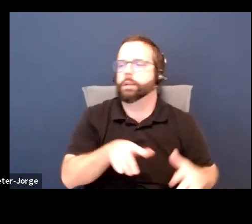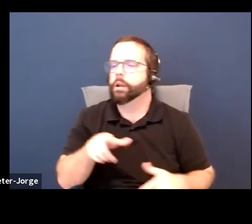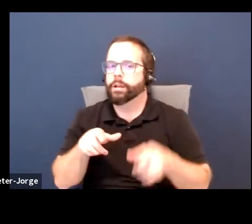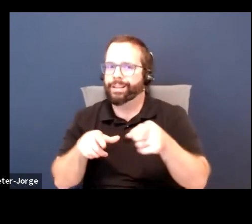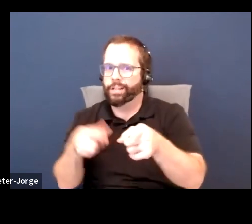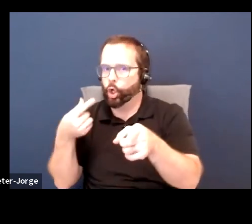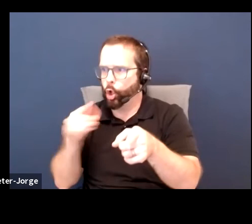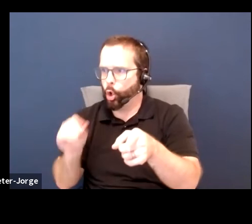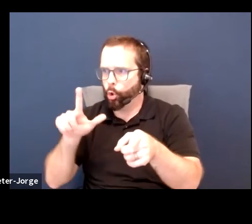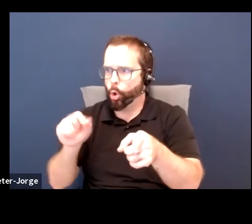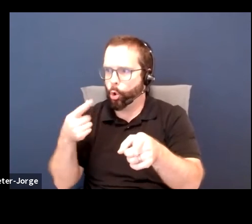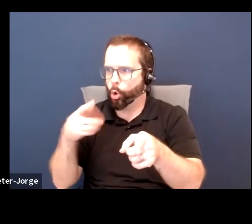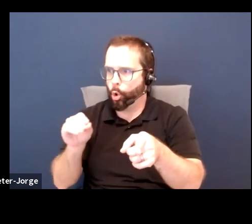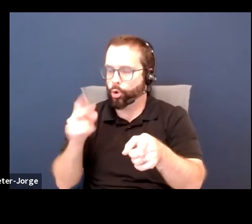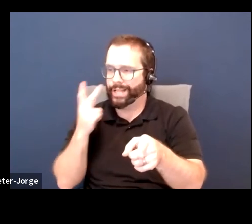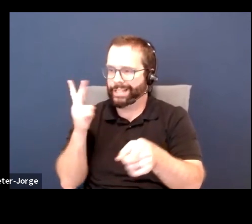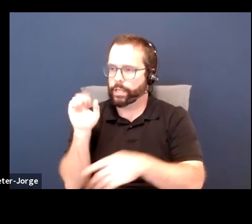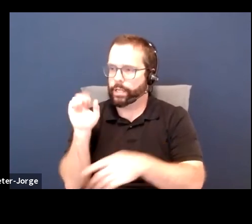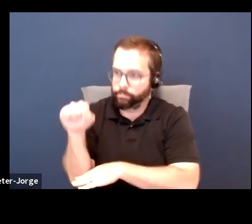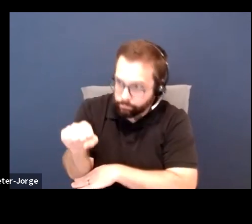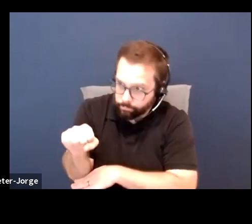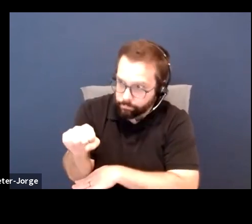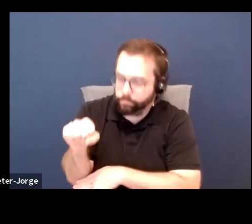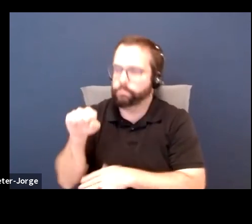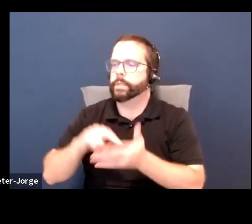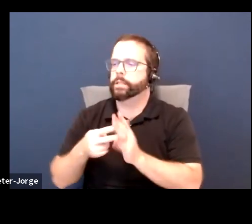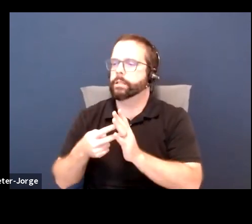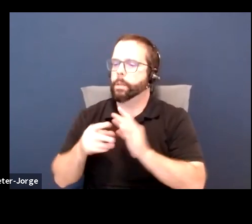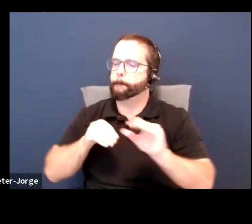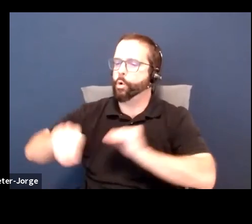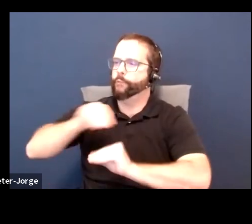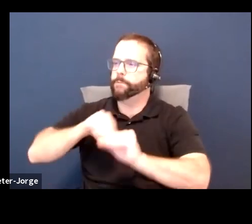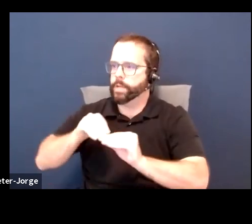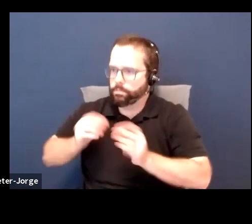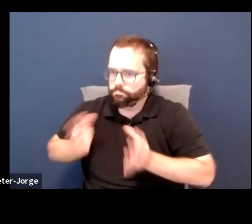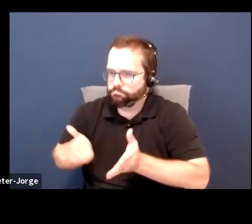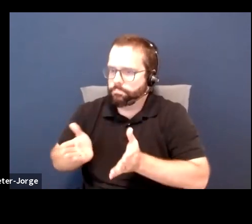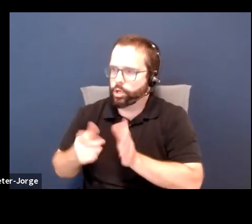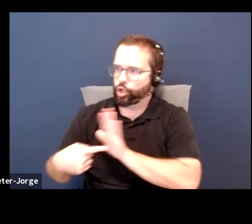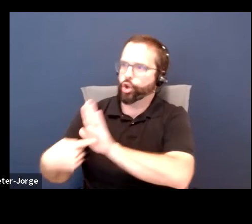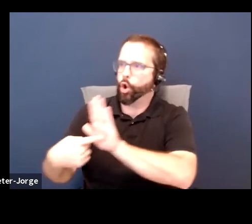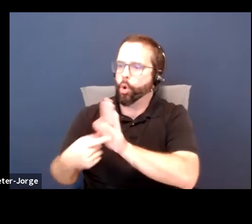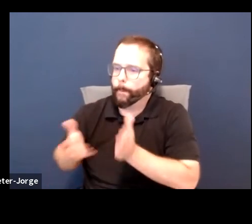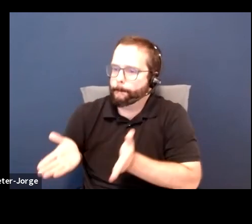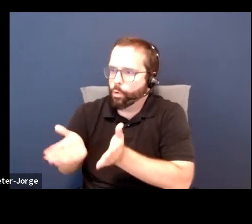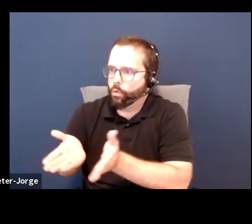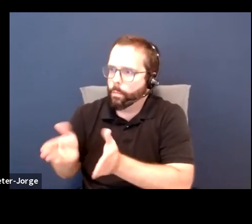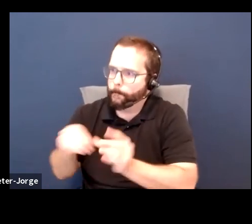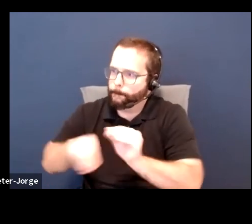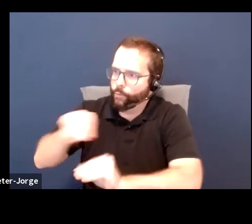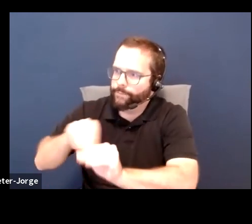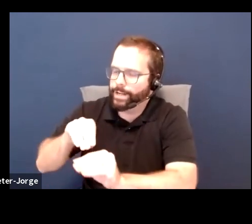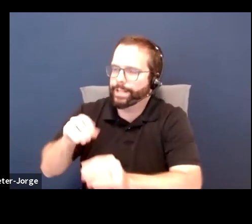the individual in a moving forward position, as opposed to that stationary stance that